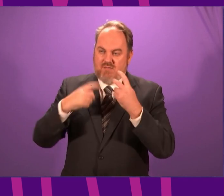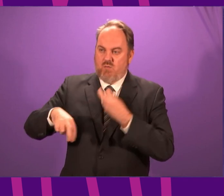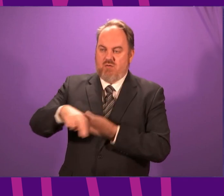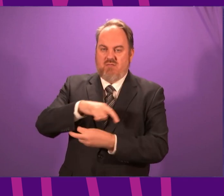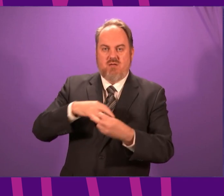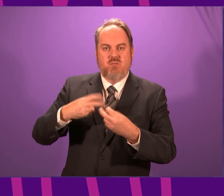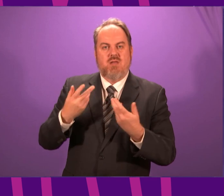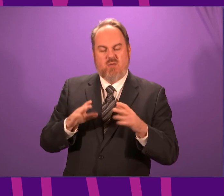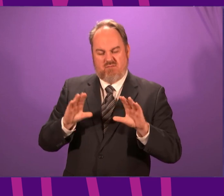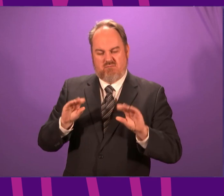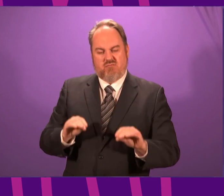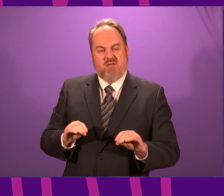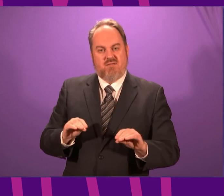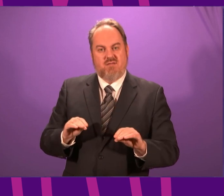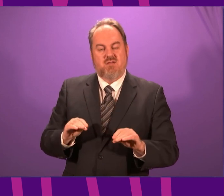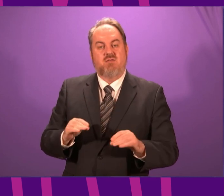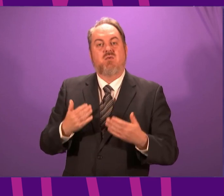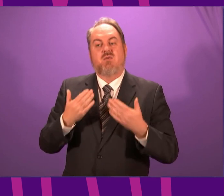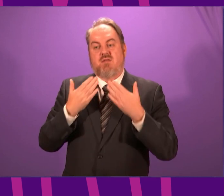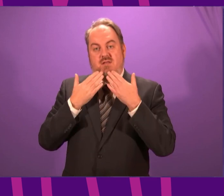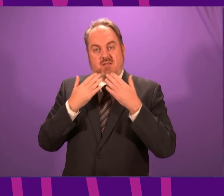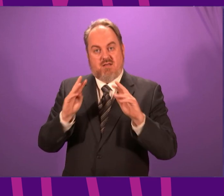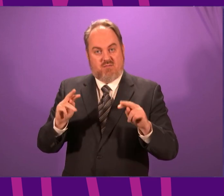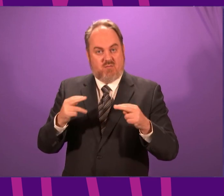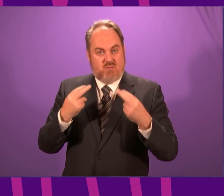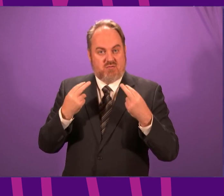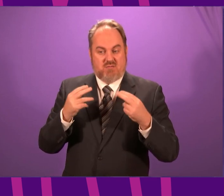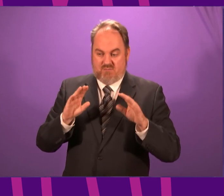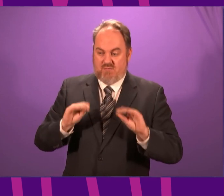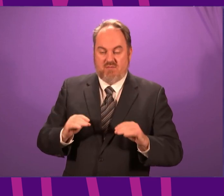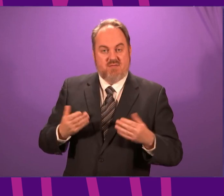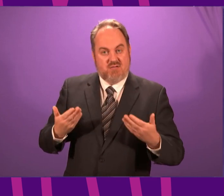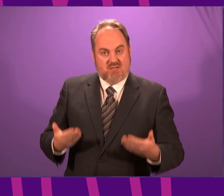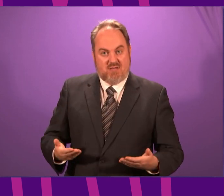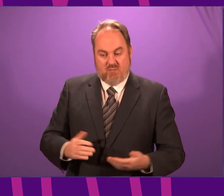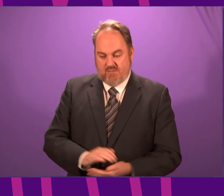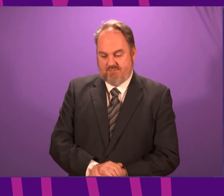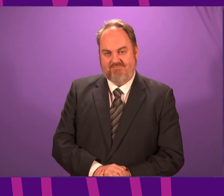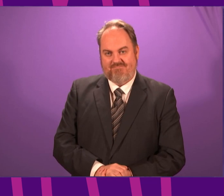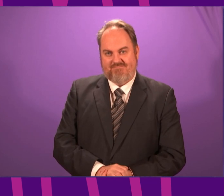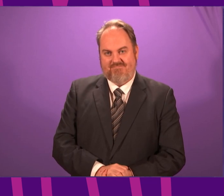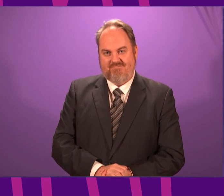too. A short pause before we continue with members' business in the name of Liam MacArthur.